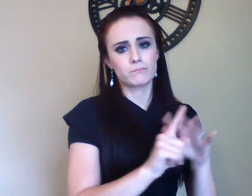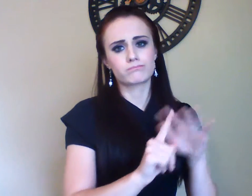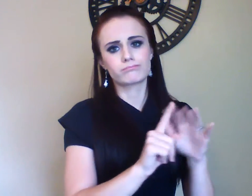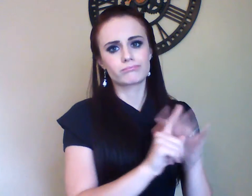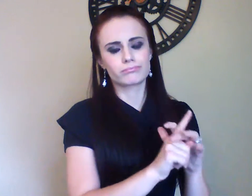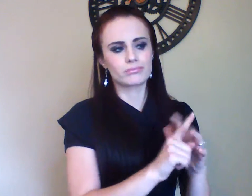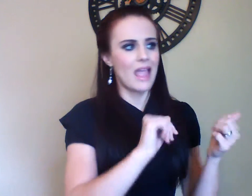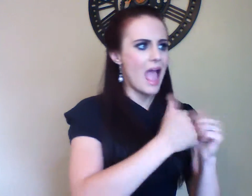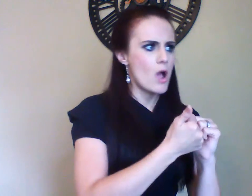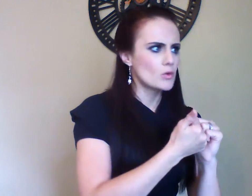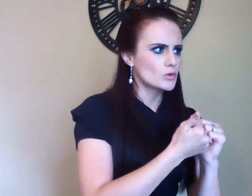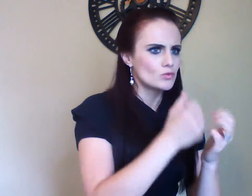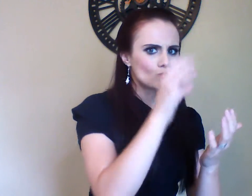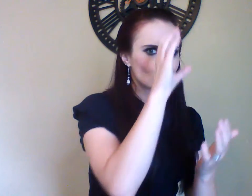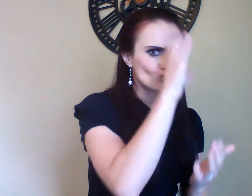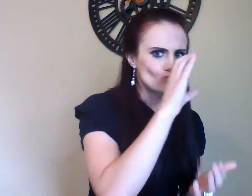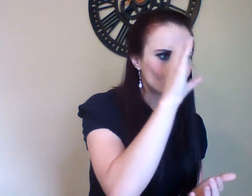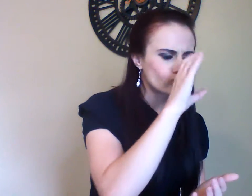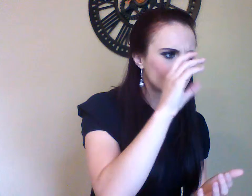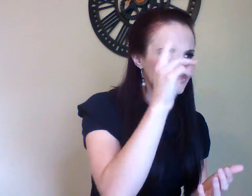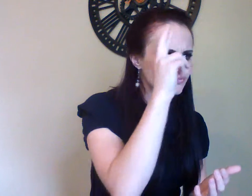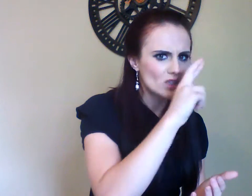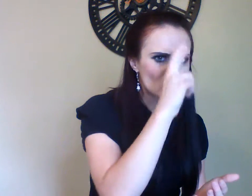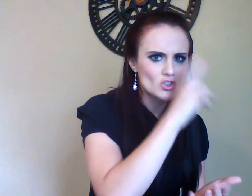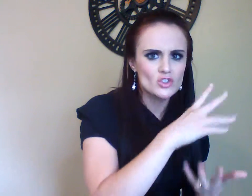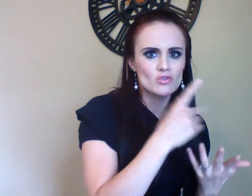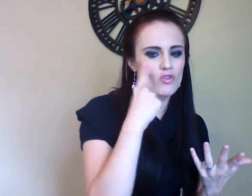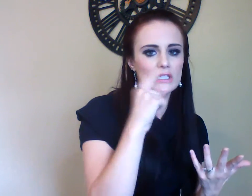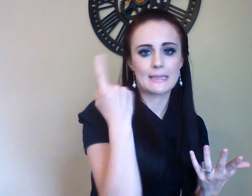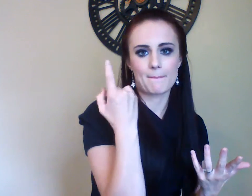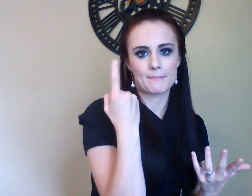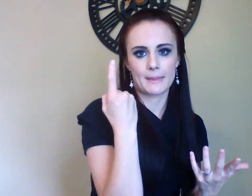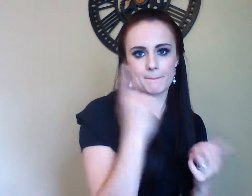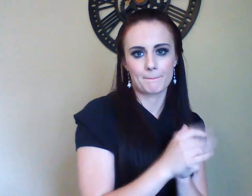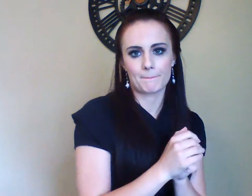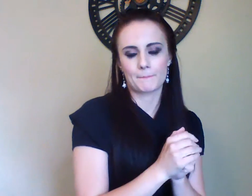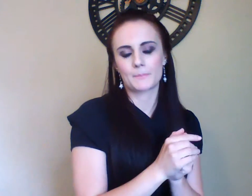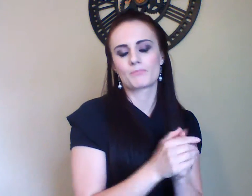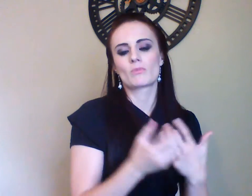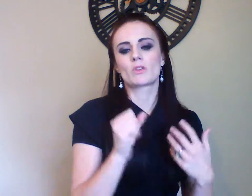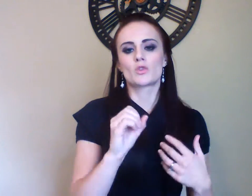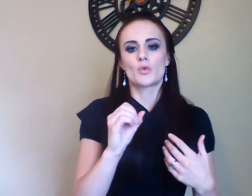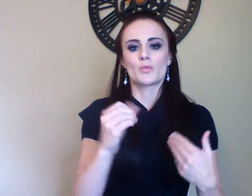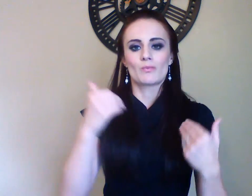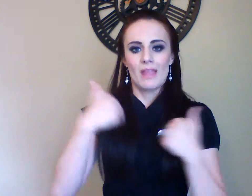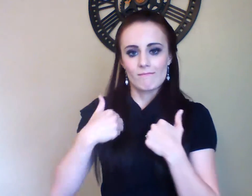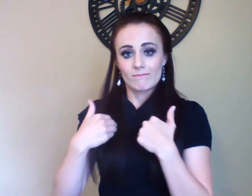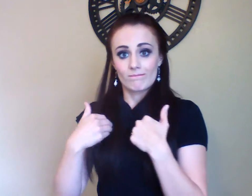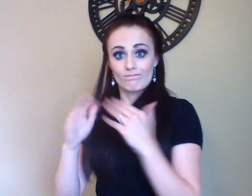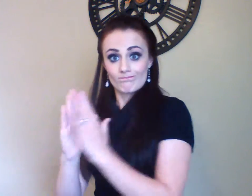look for an issue that came up in the reading that we were doing, so that they're getting exposure to the textbook writing and